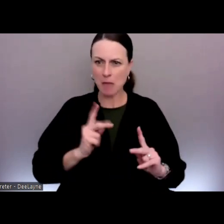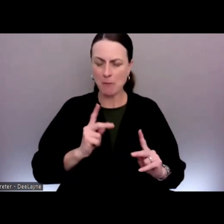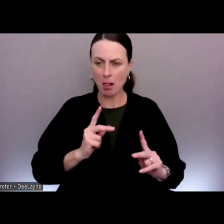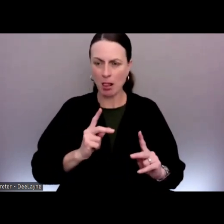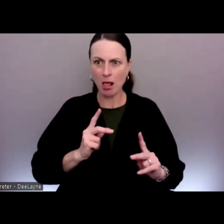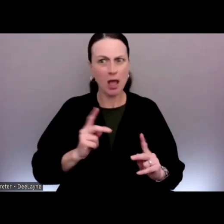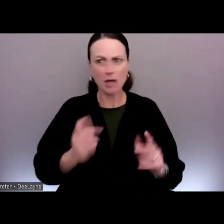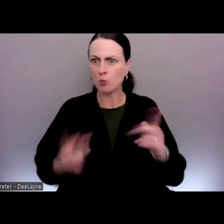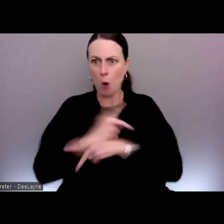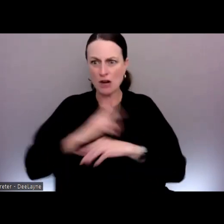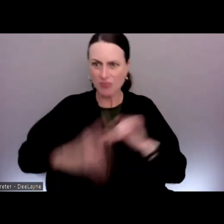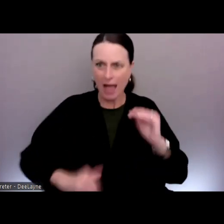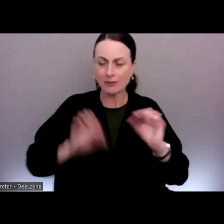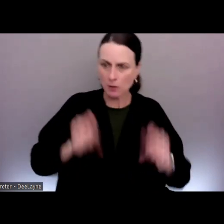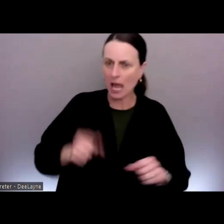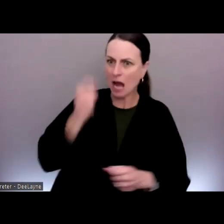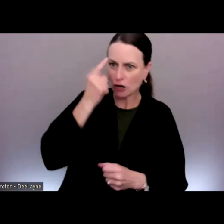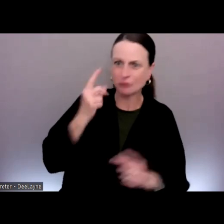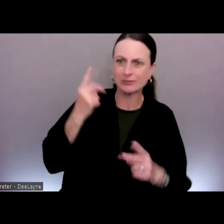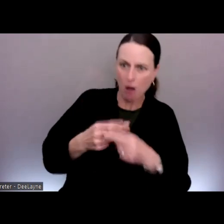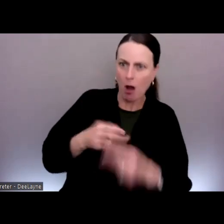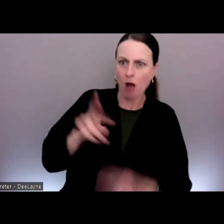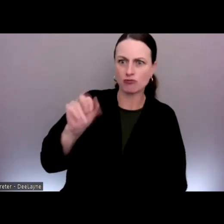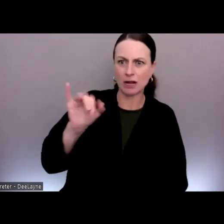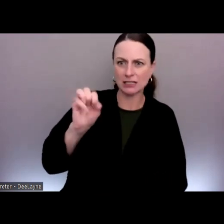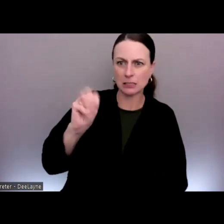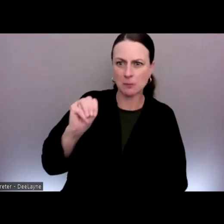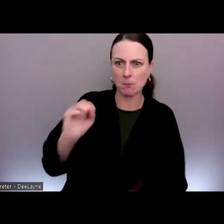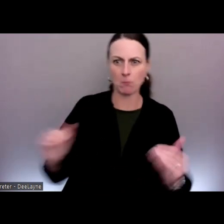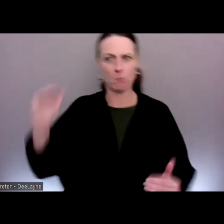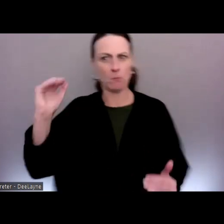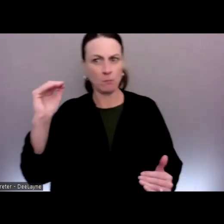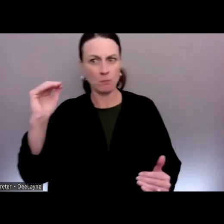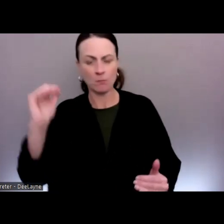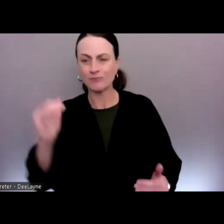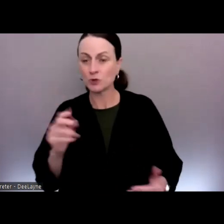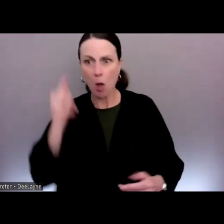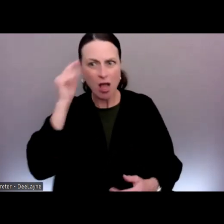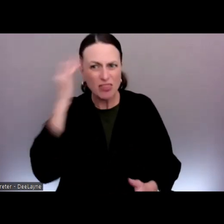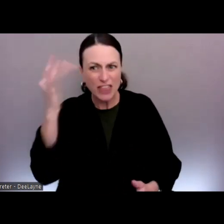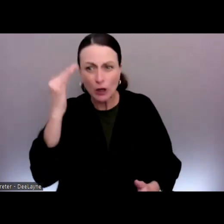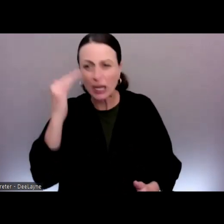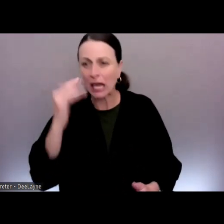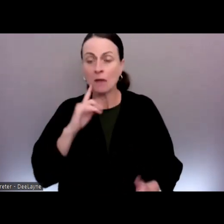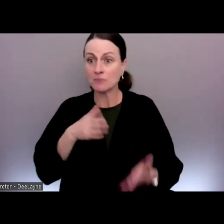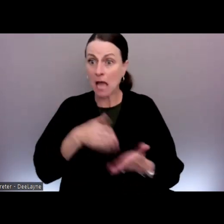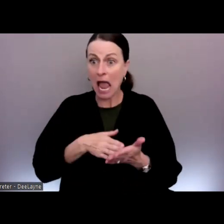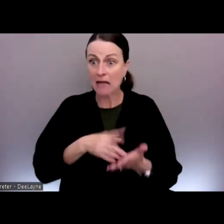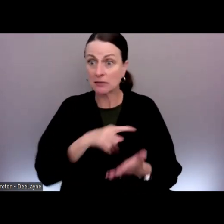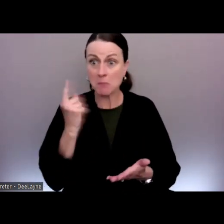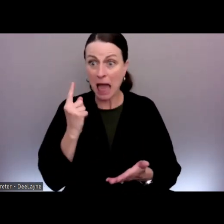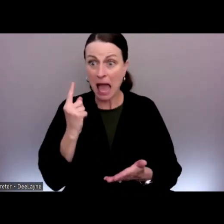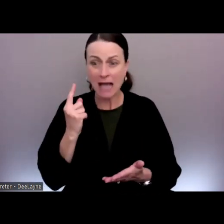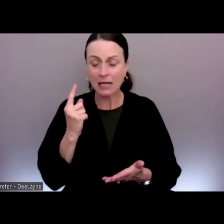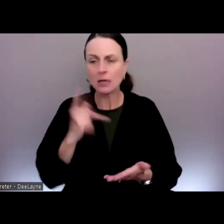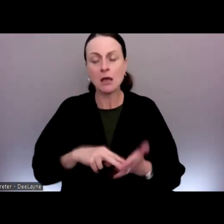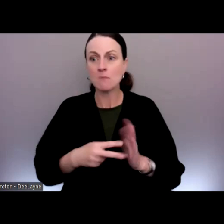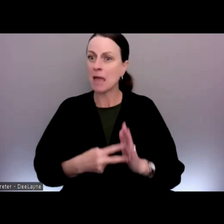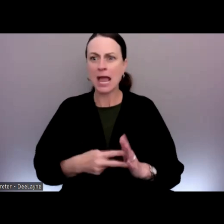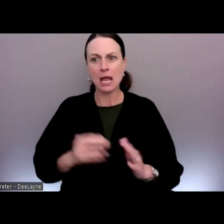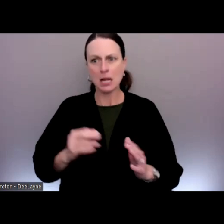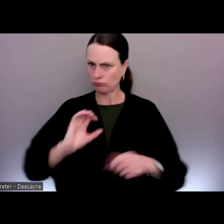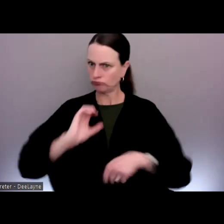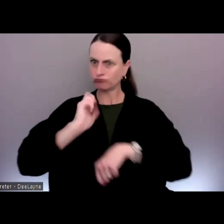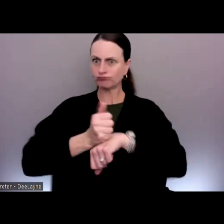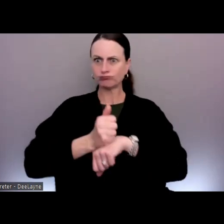racism. So this theorizing of anti-Blackness is not to posit a racialized social hierarchy